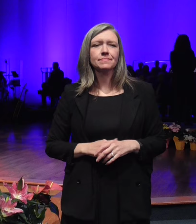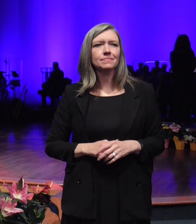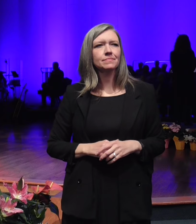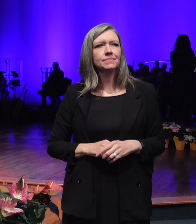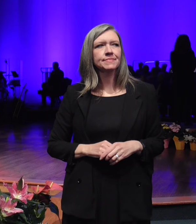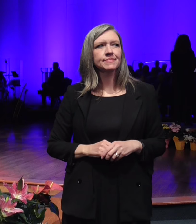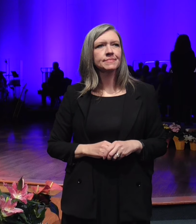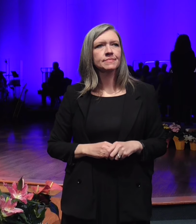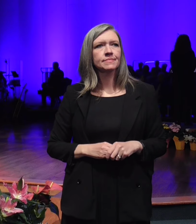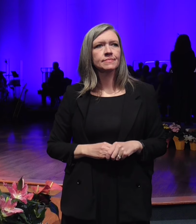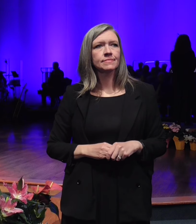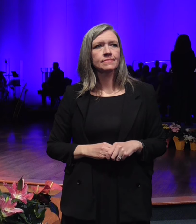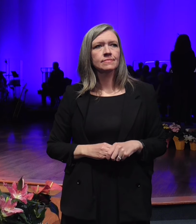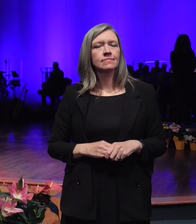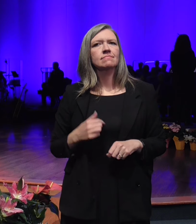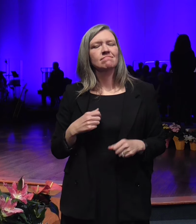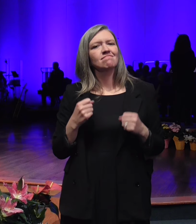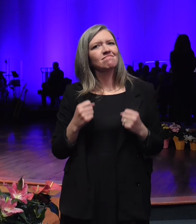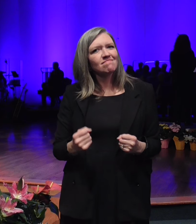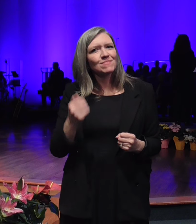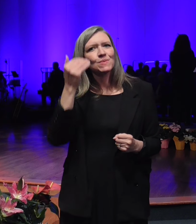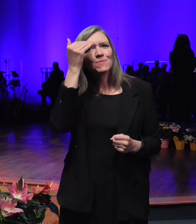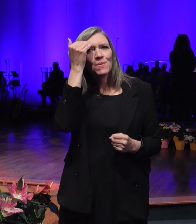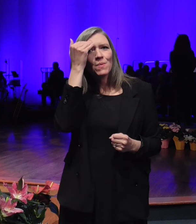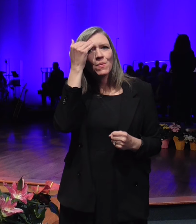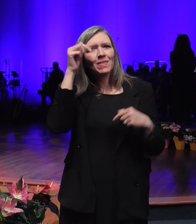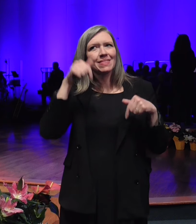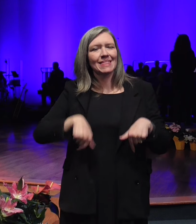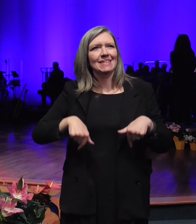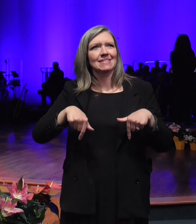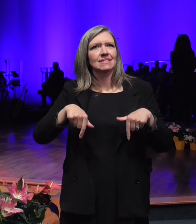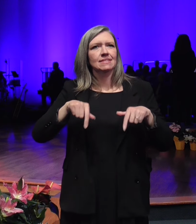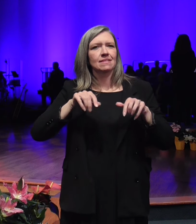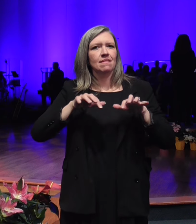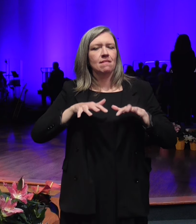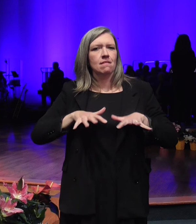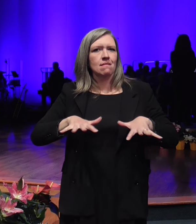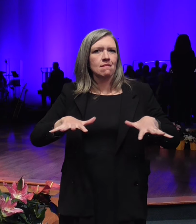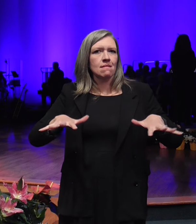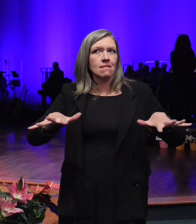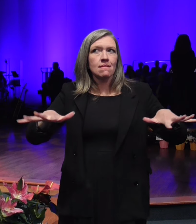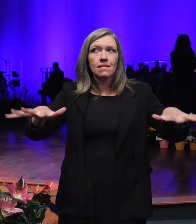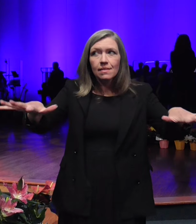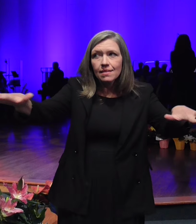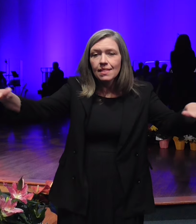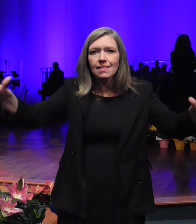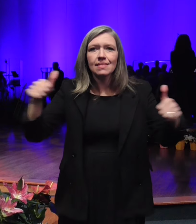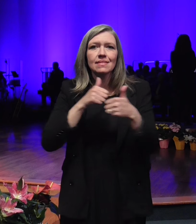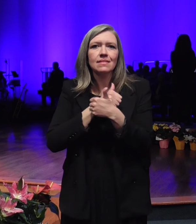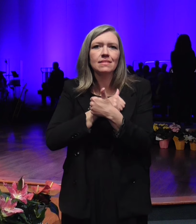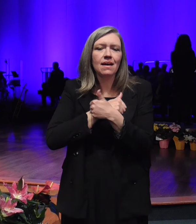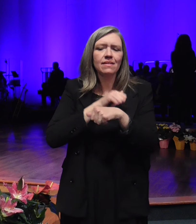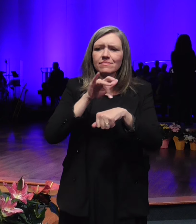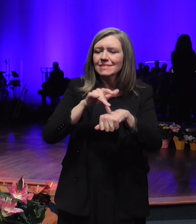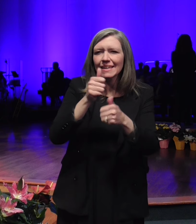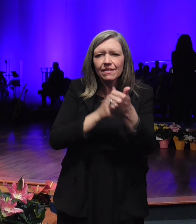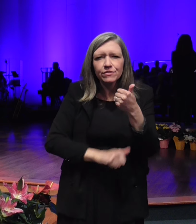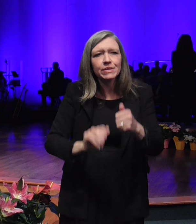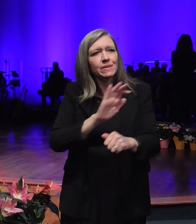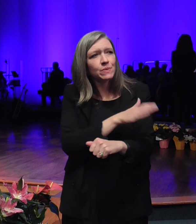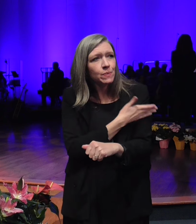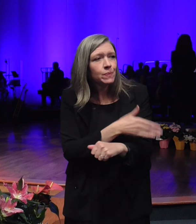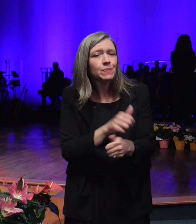And so what I know is that this very vibration of love moves through every note, every